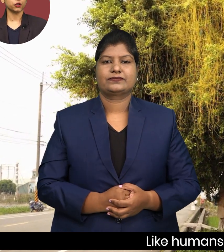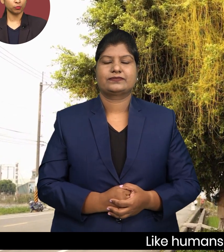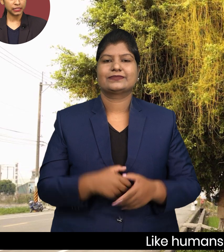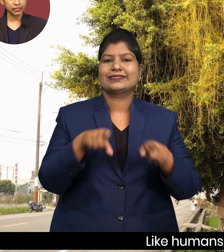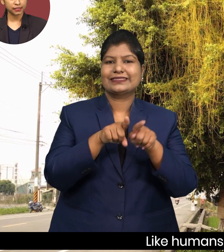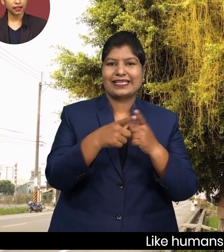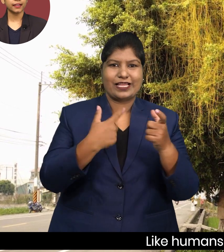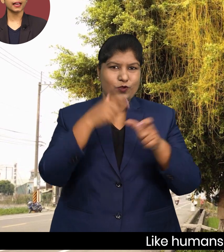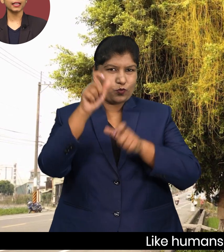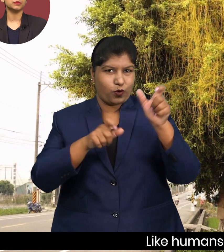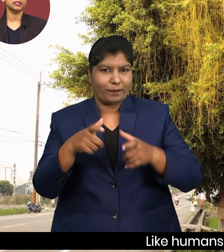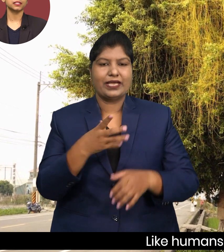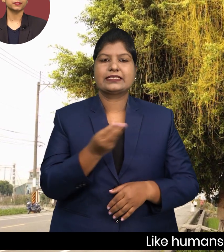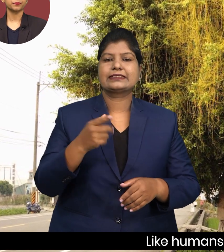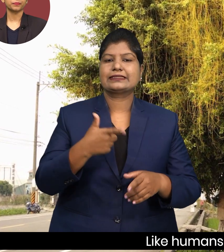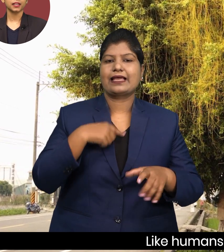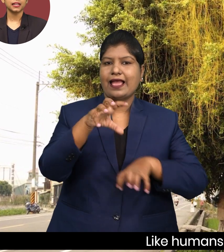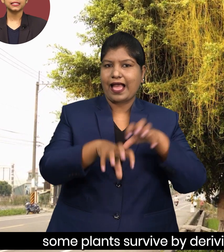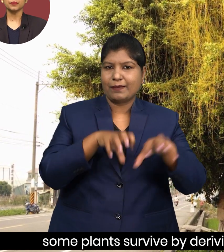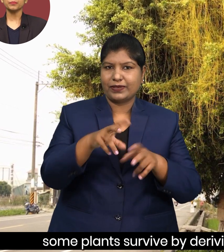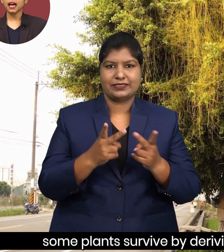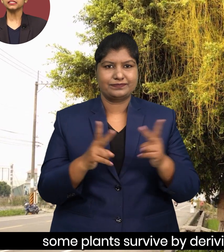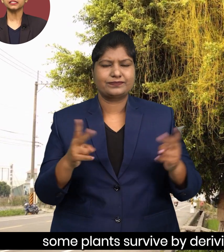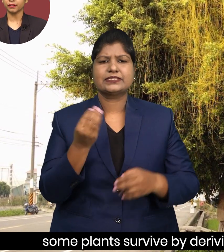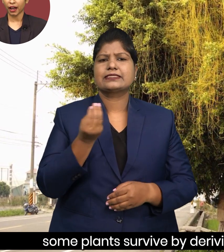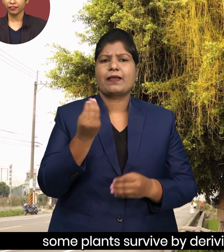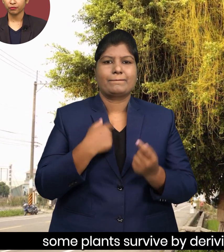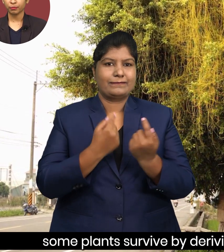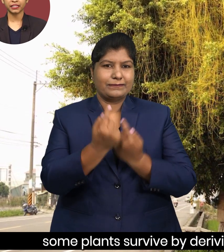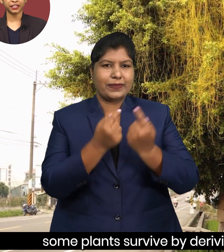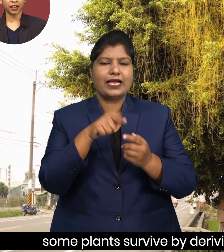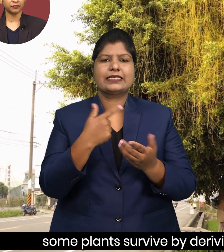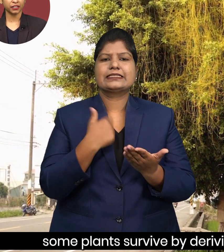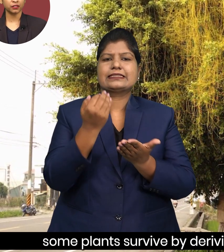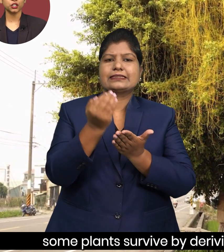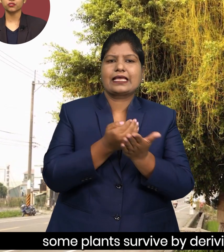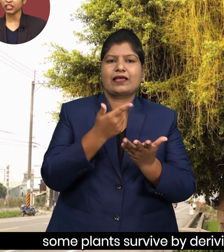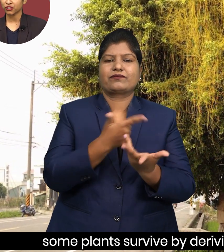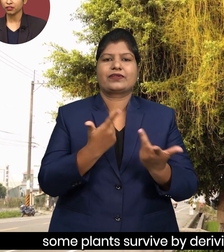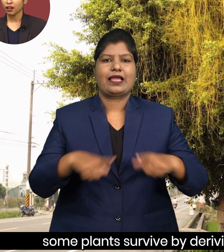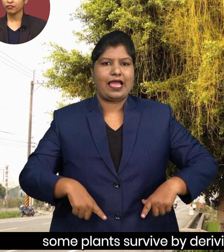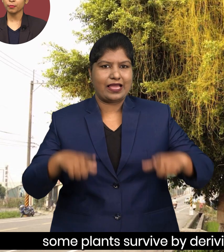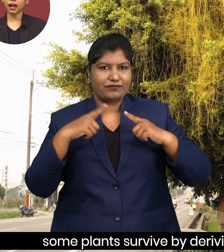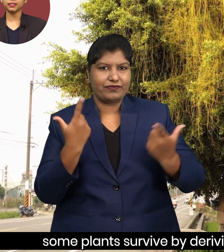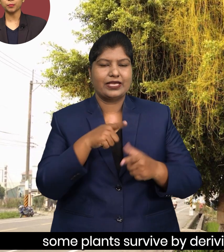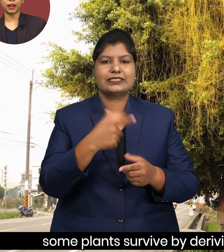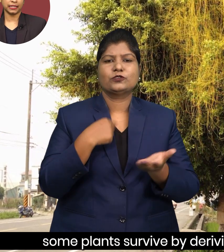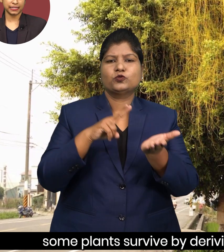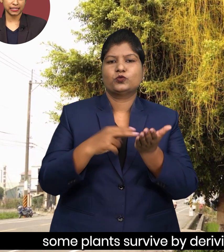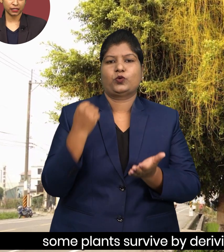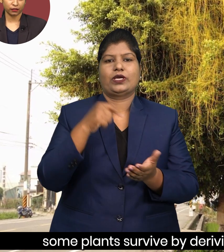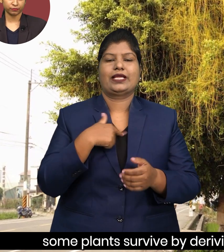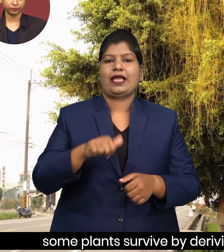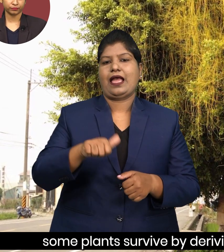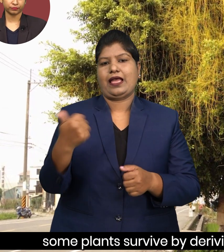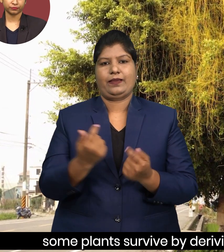Like humans and animals, some plants survive by deriving nutrition from other